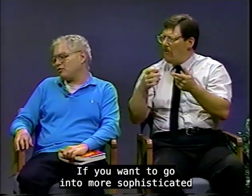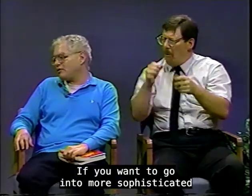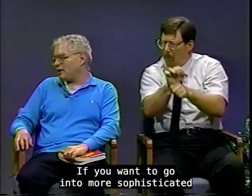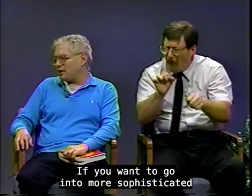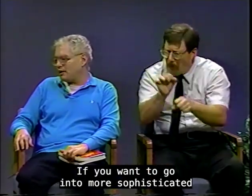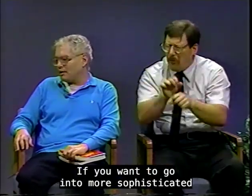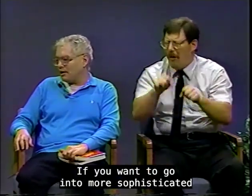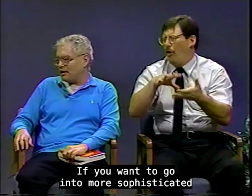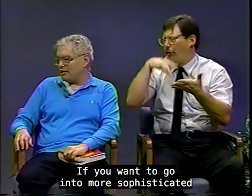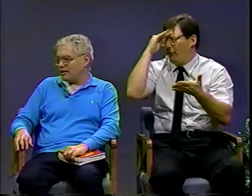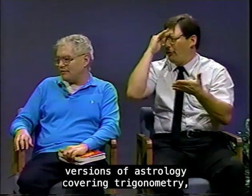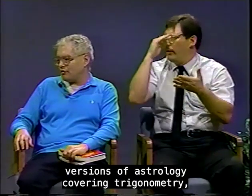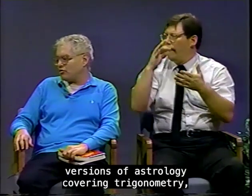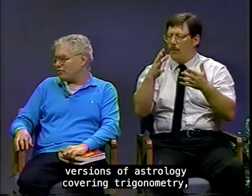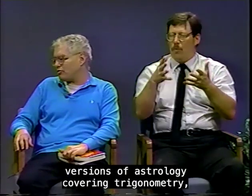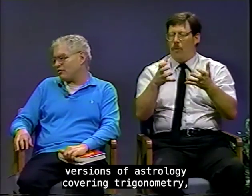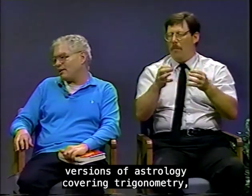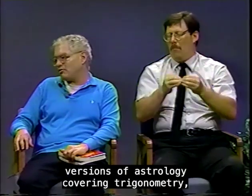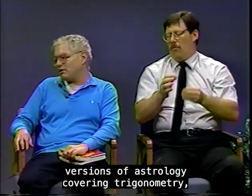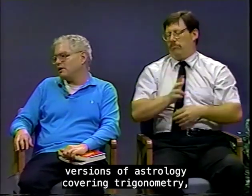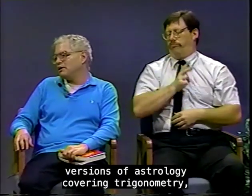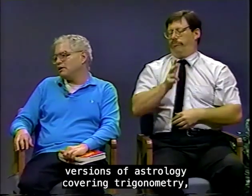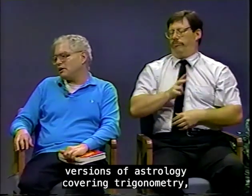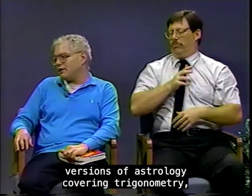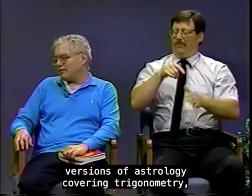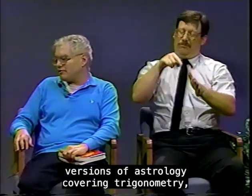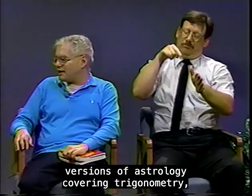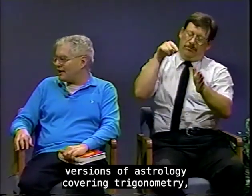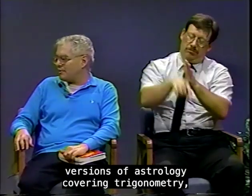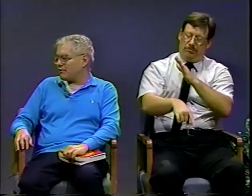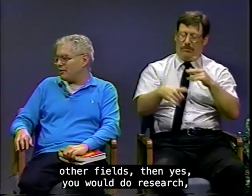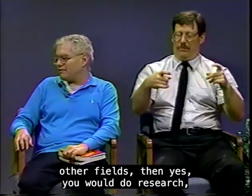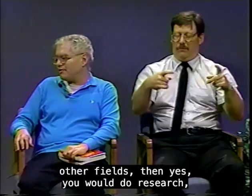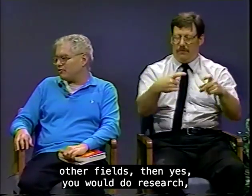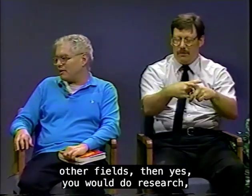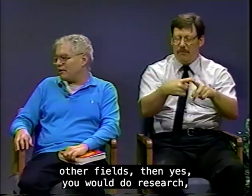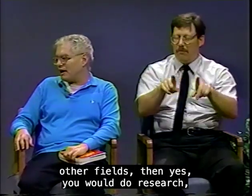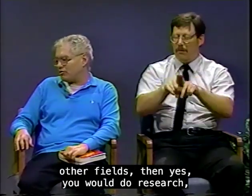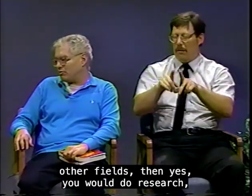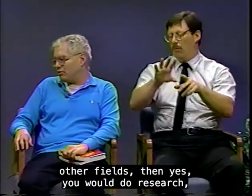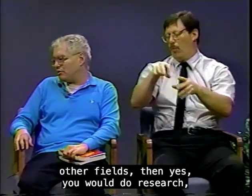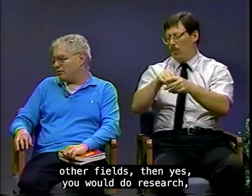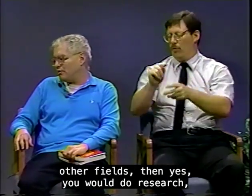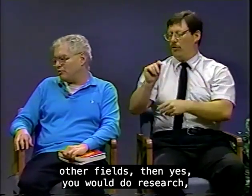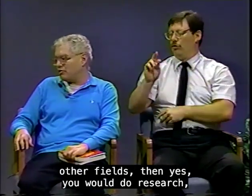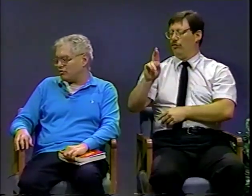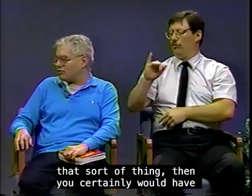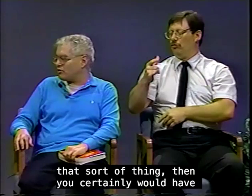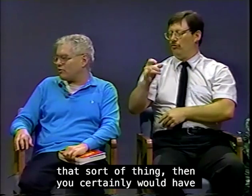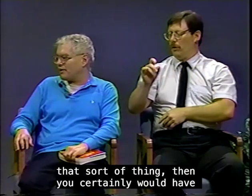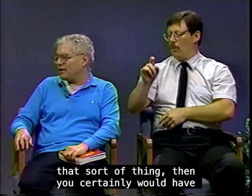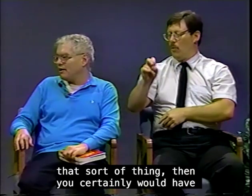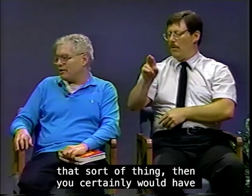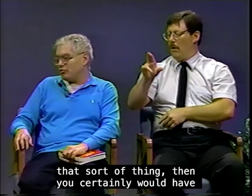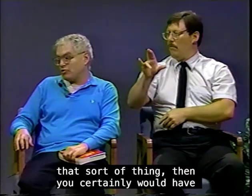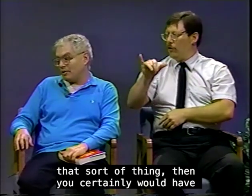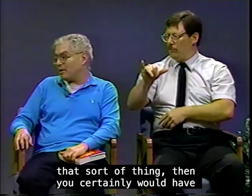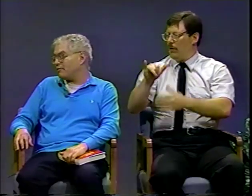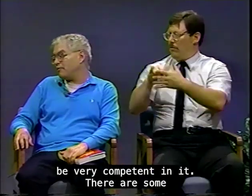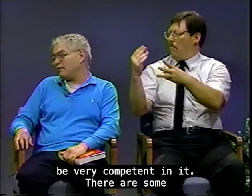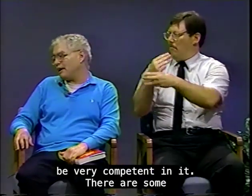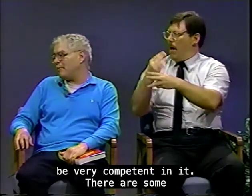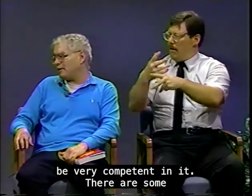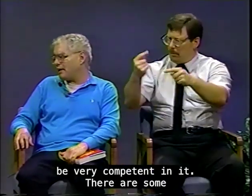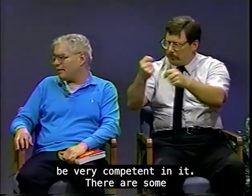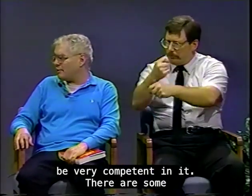more sophisticated versions of astrology, covering trigonometry, other fields, then yes, you would do research, that sort of thing. Then you certainly